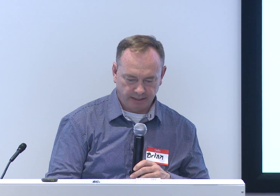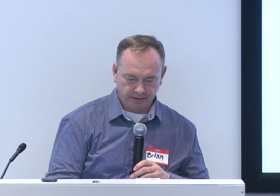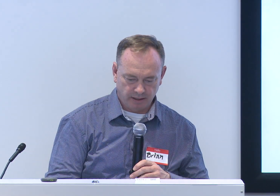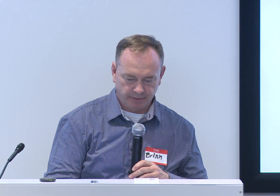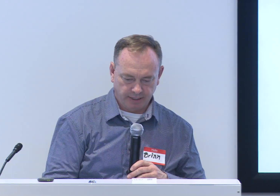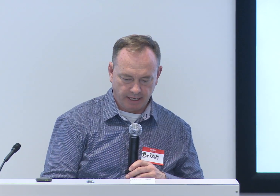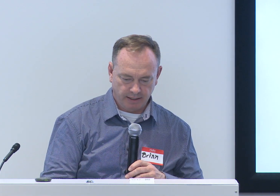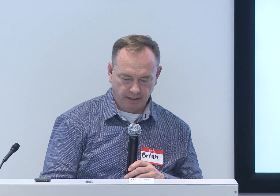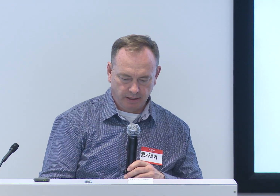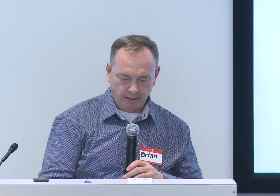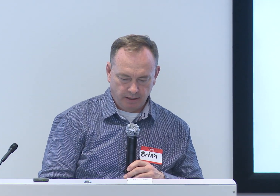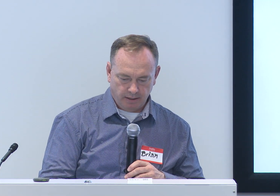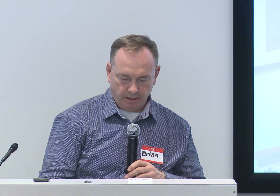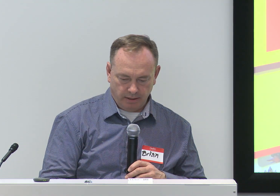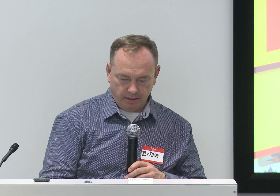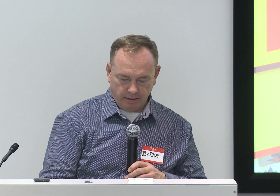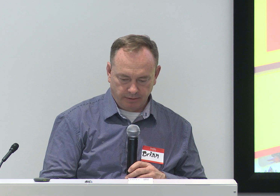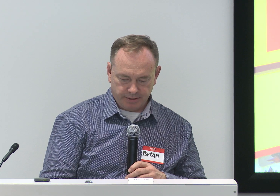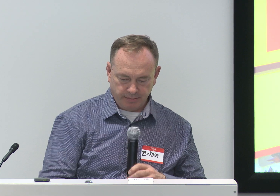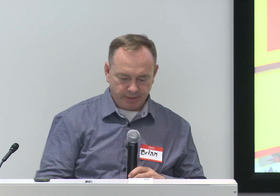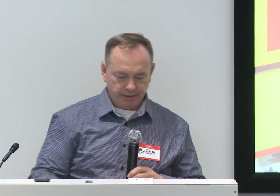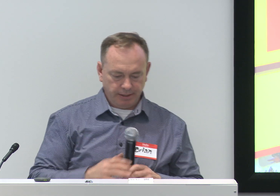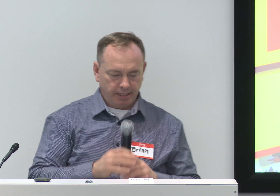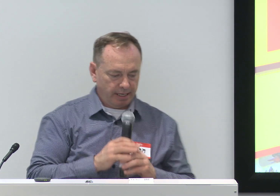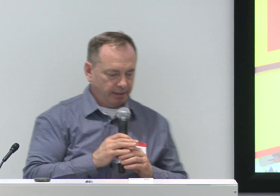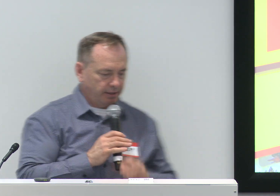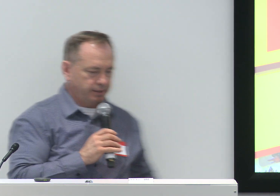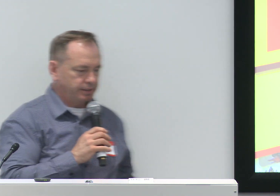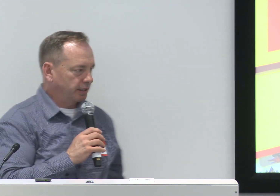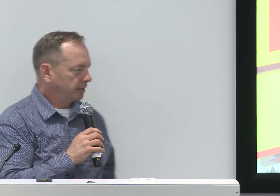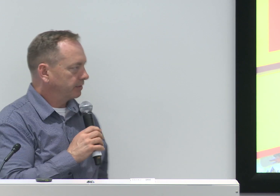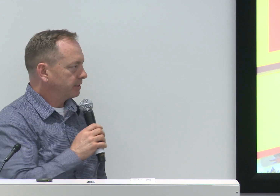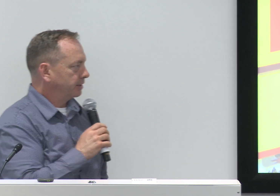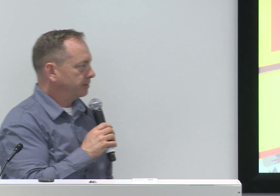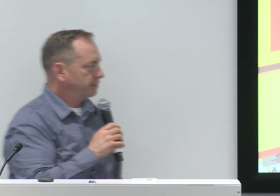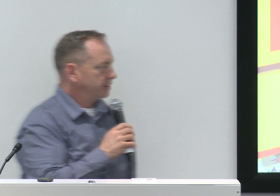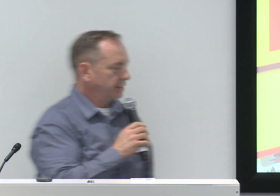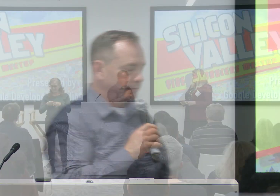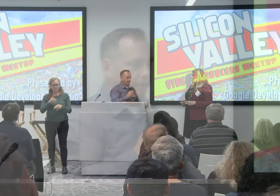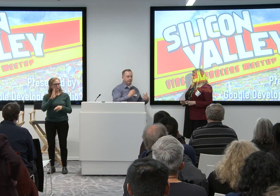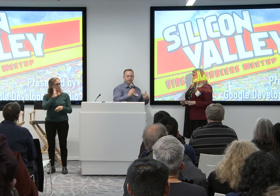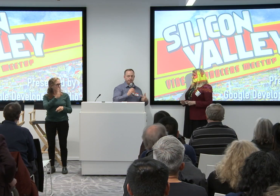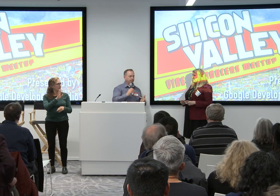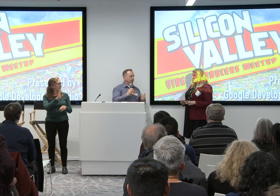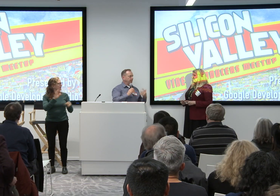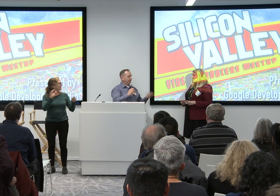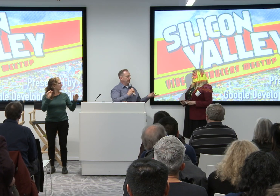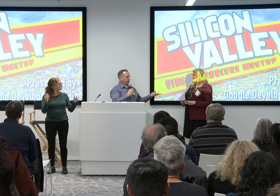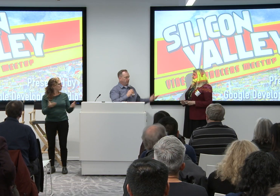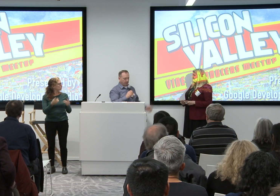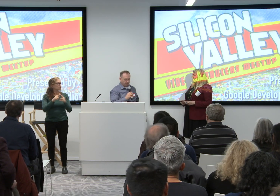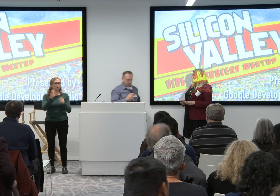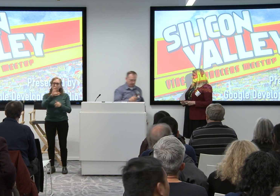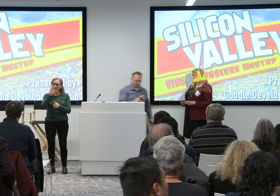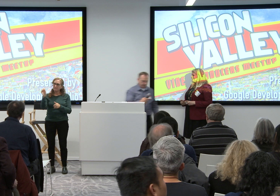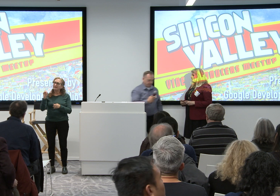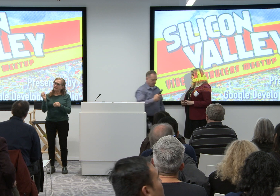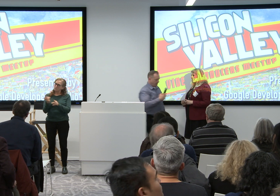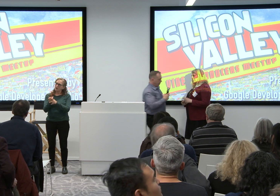the company that Christian mentioned, and she's going to give us an introduction to the company and their products. And would you